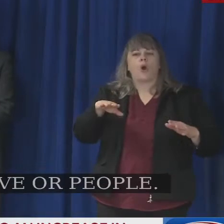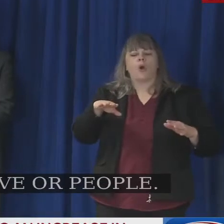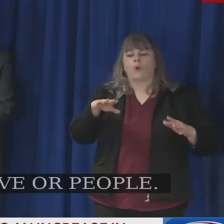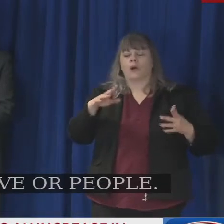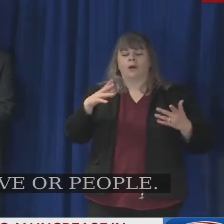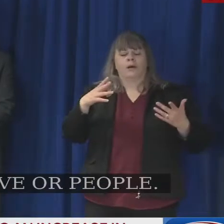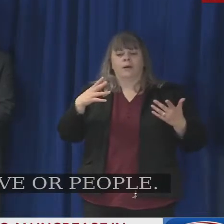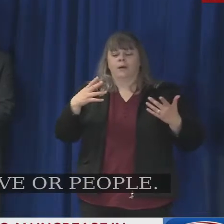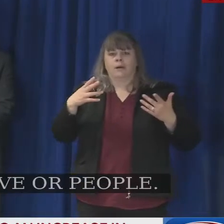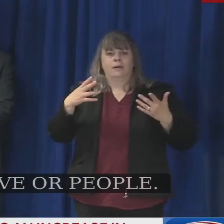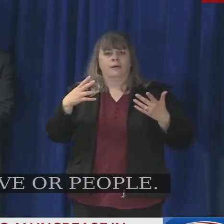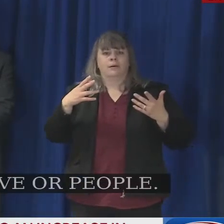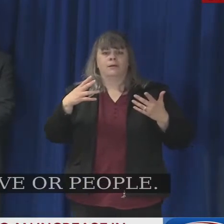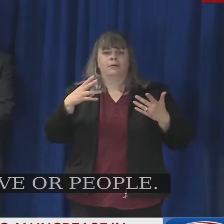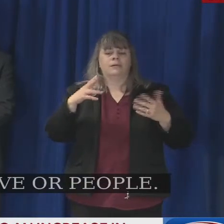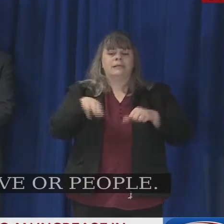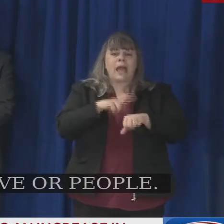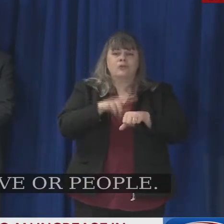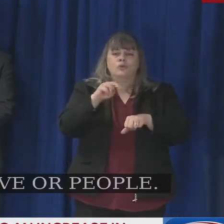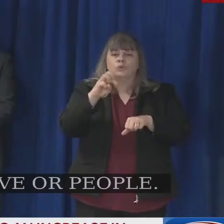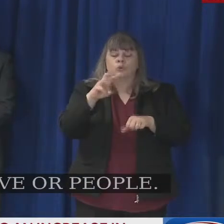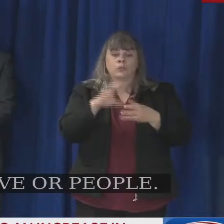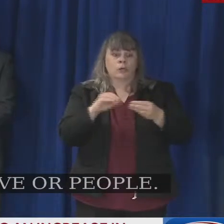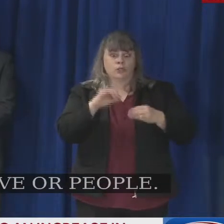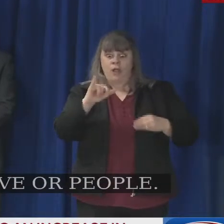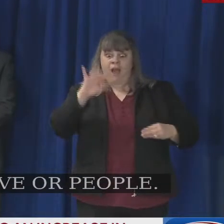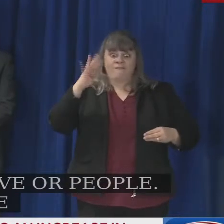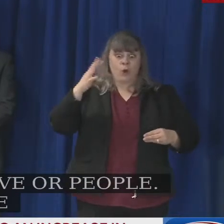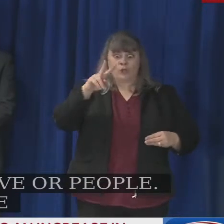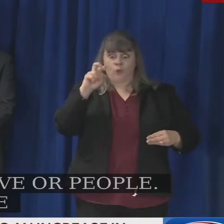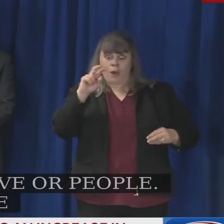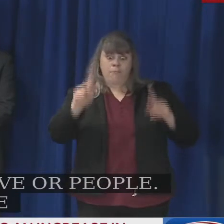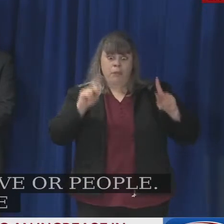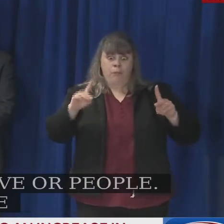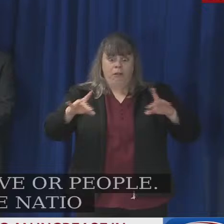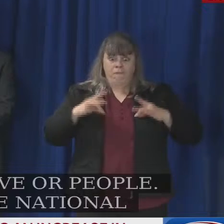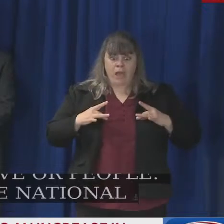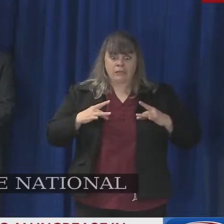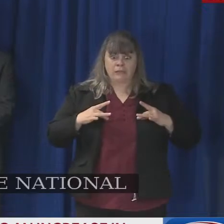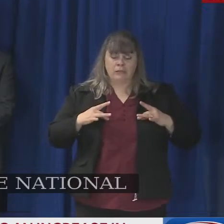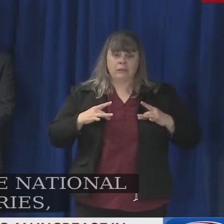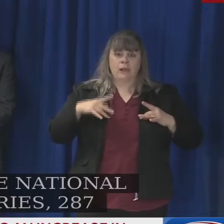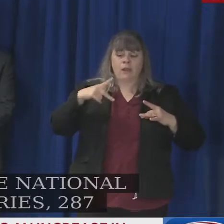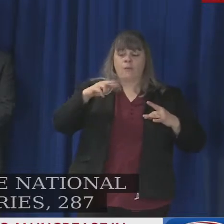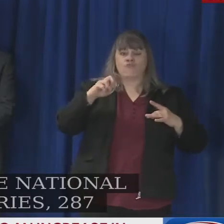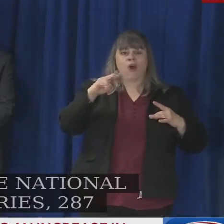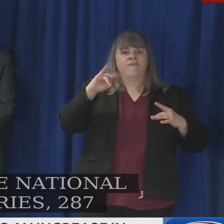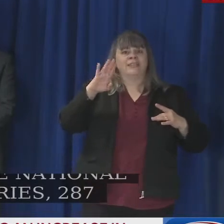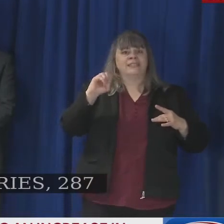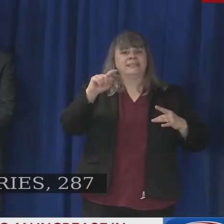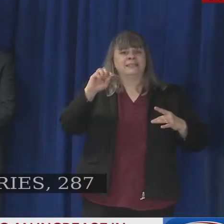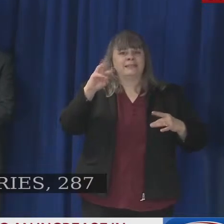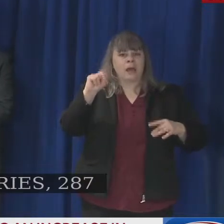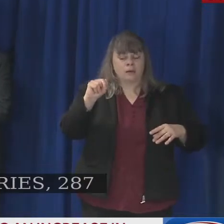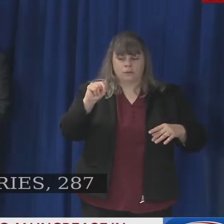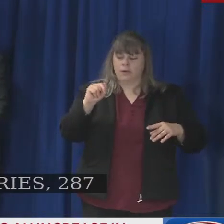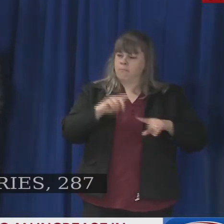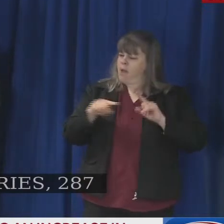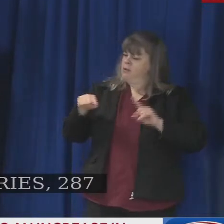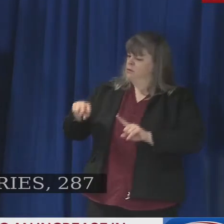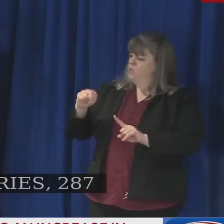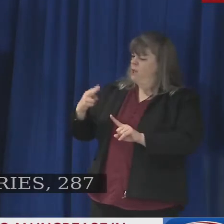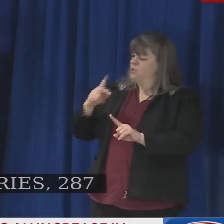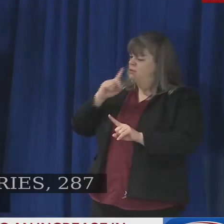287 people in Provincetown infected at July 4th. I mean, we're not really seeing that here when your test results say